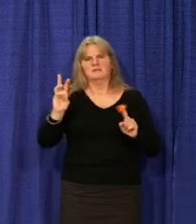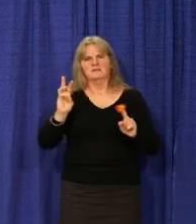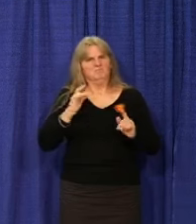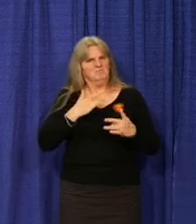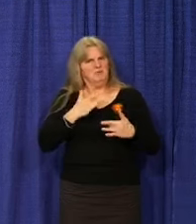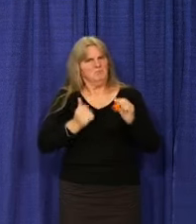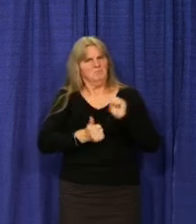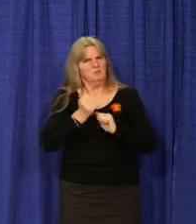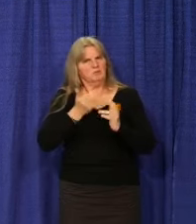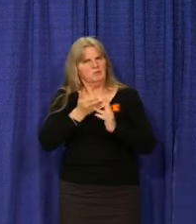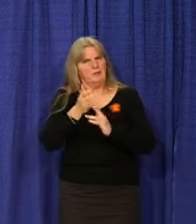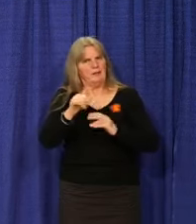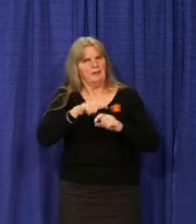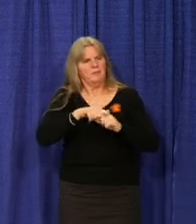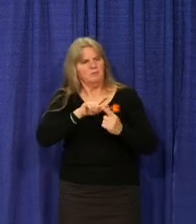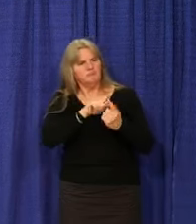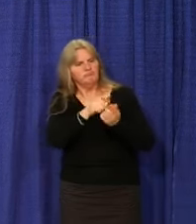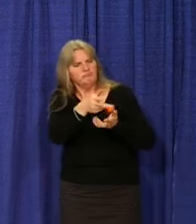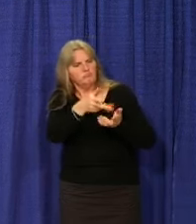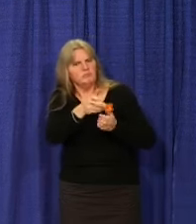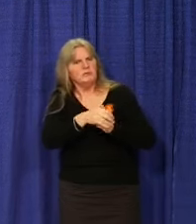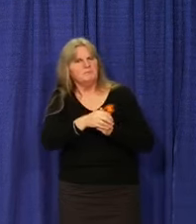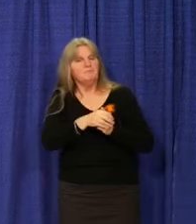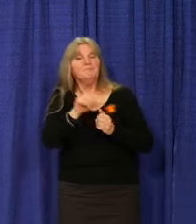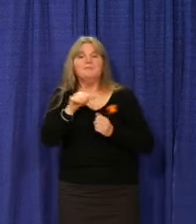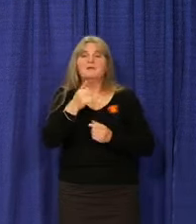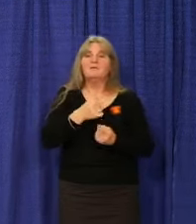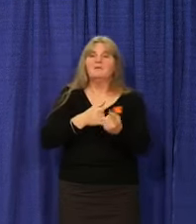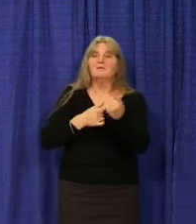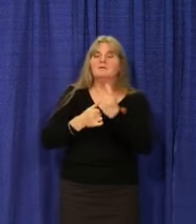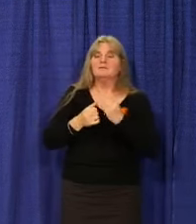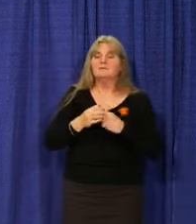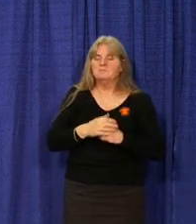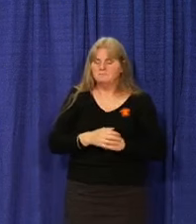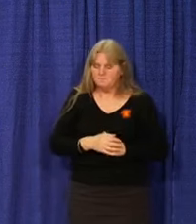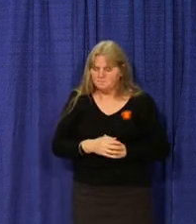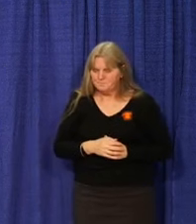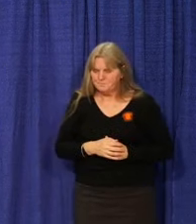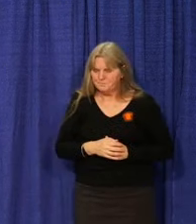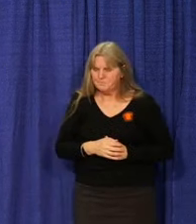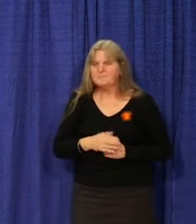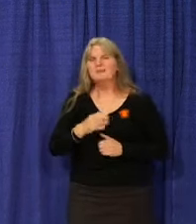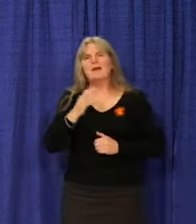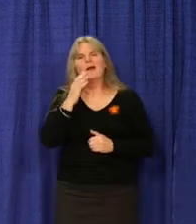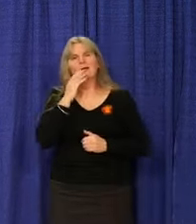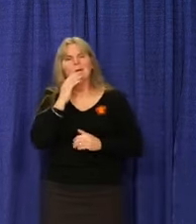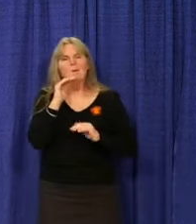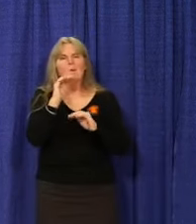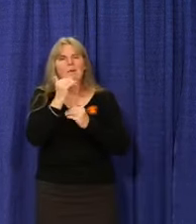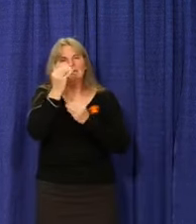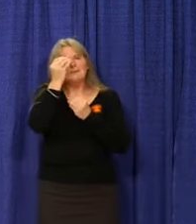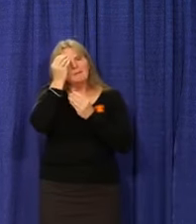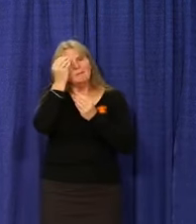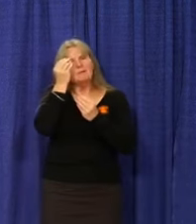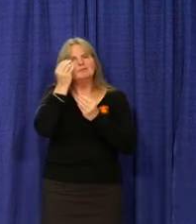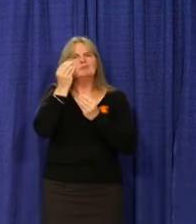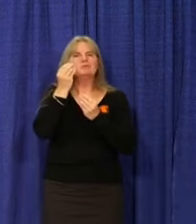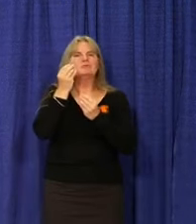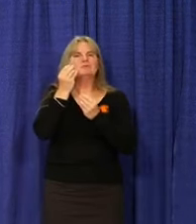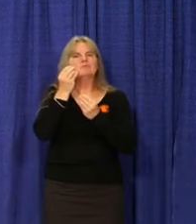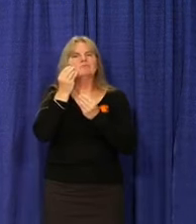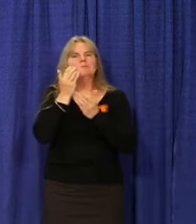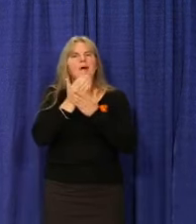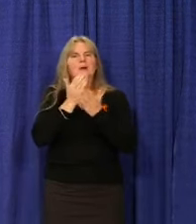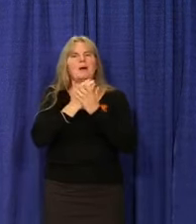question? Right, yeah, my other question, I know, as usual, limited information is given out about people